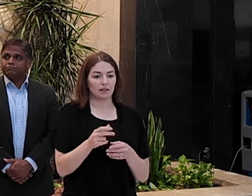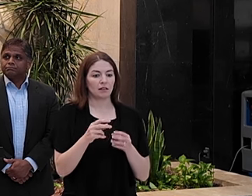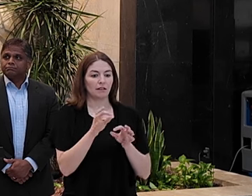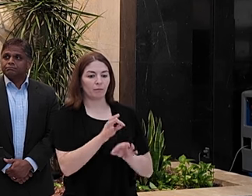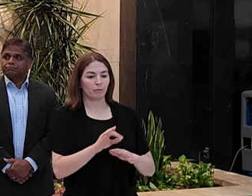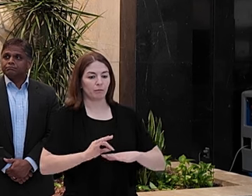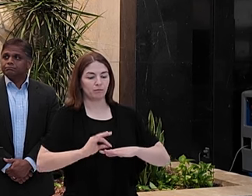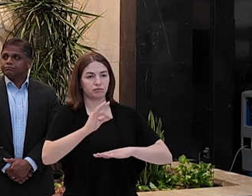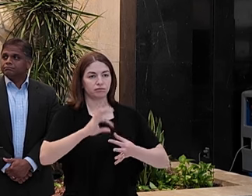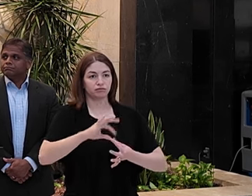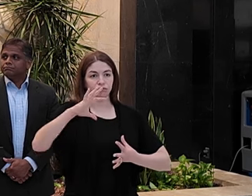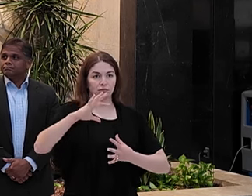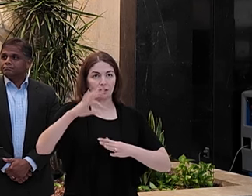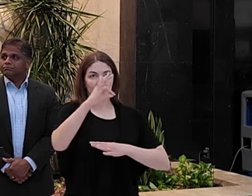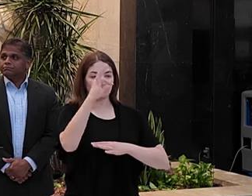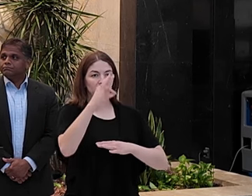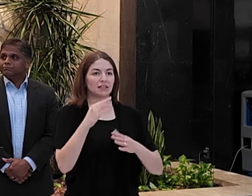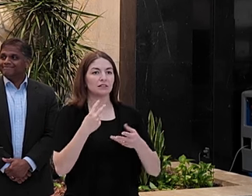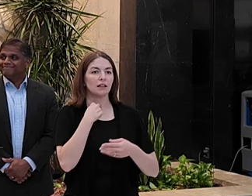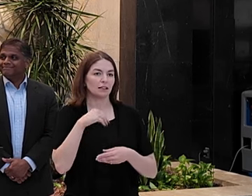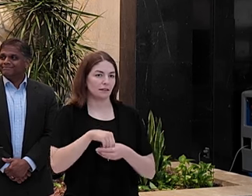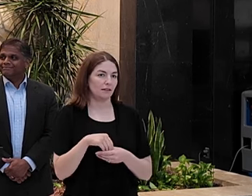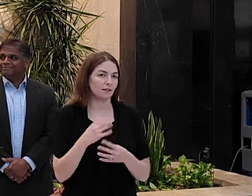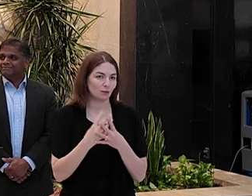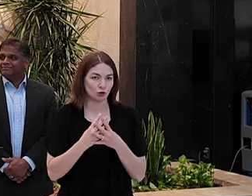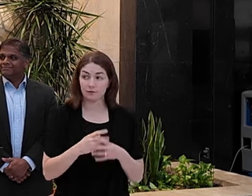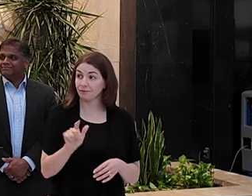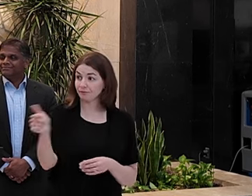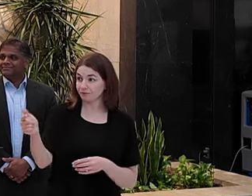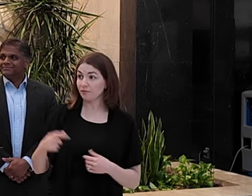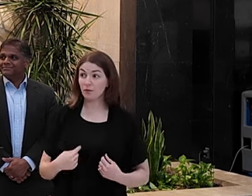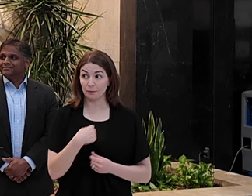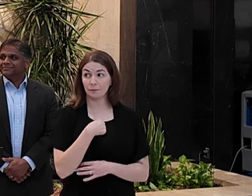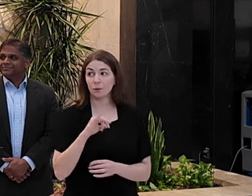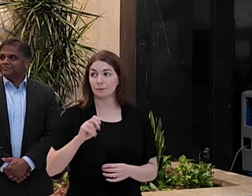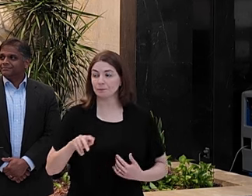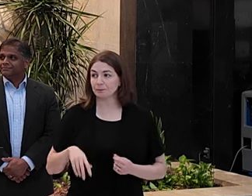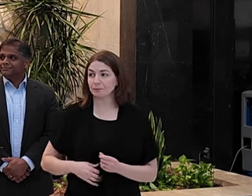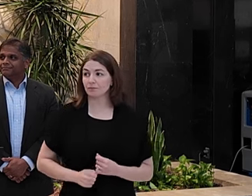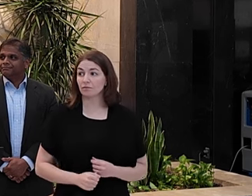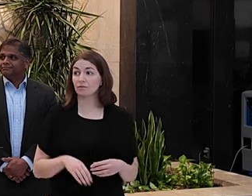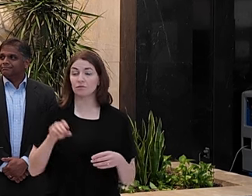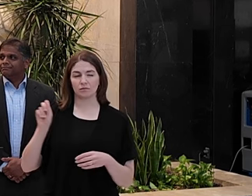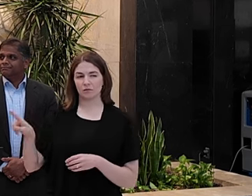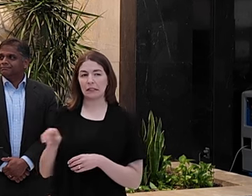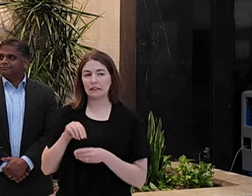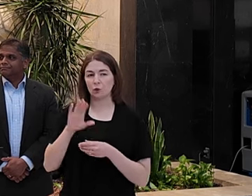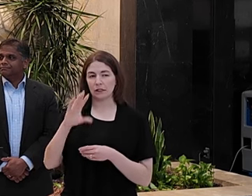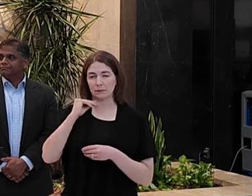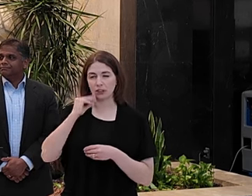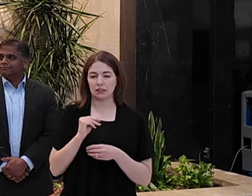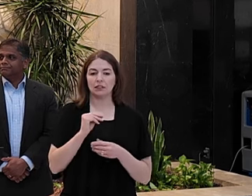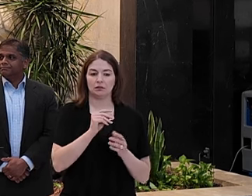Yeah, keep it moving. Go ahead. With me? Okay. So in your experience, are these back-to-back